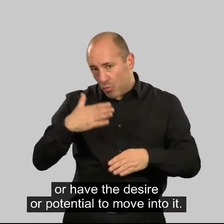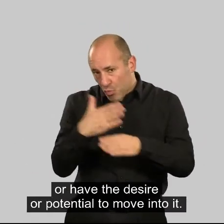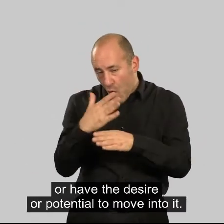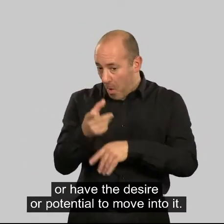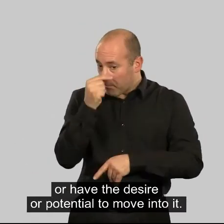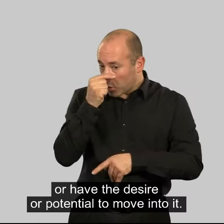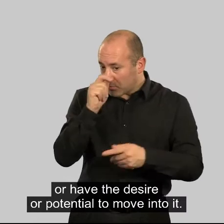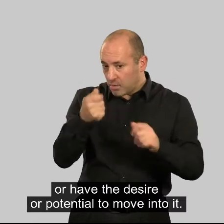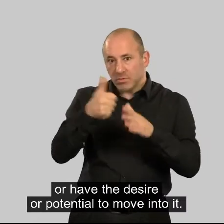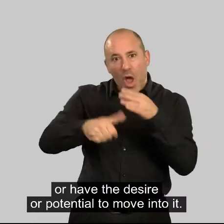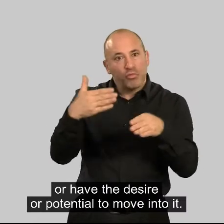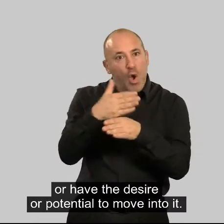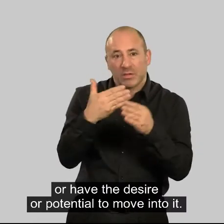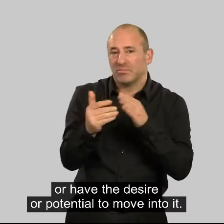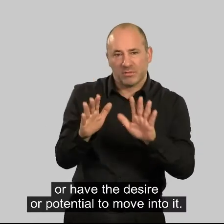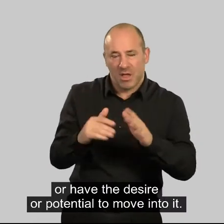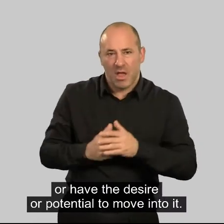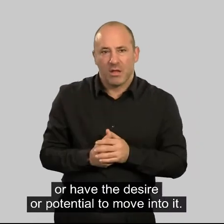it.